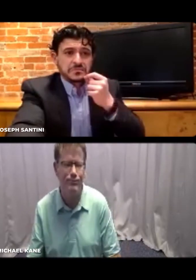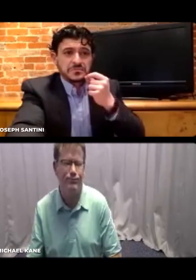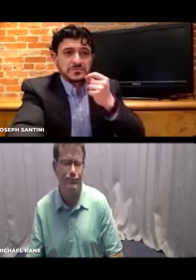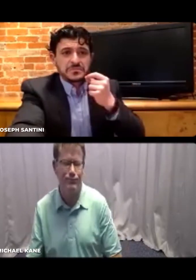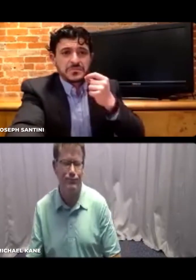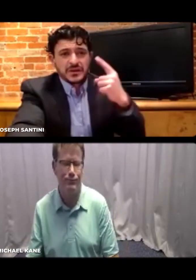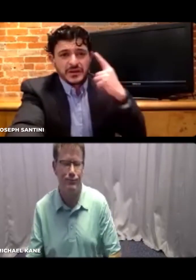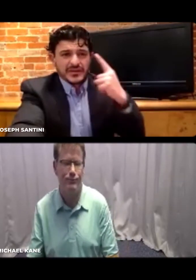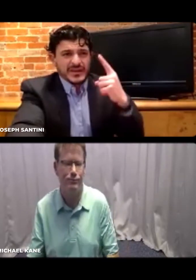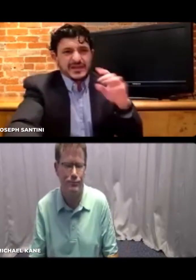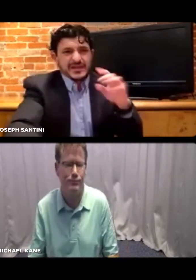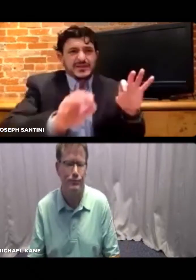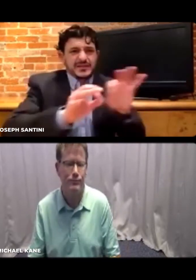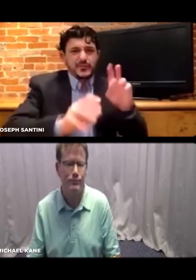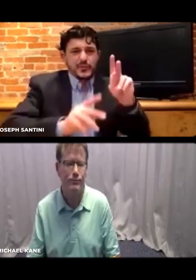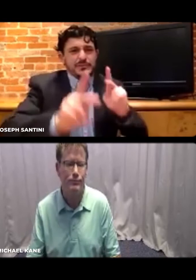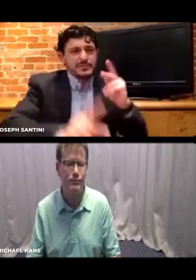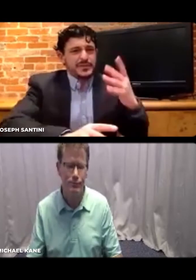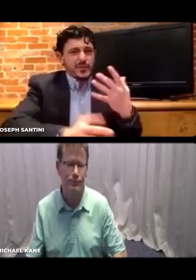system.